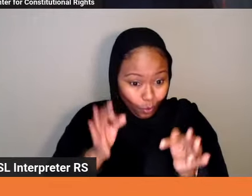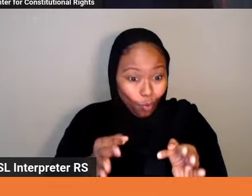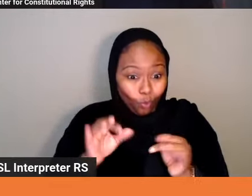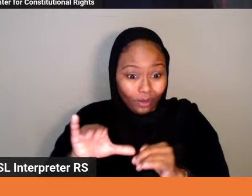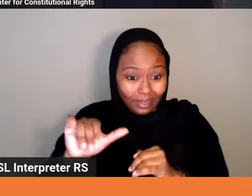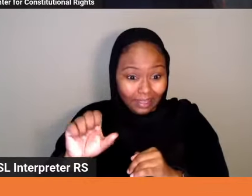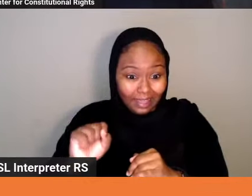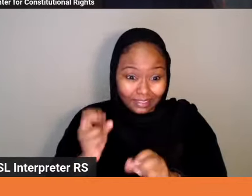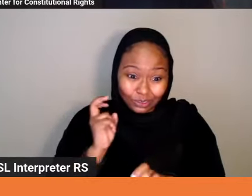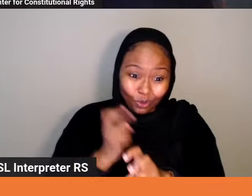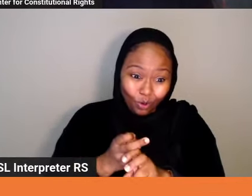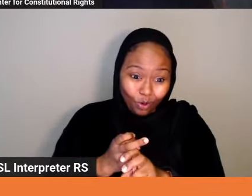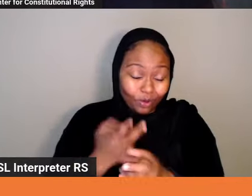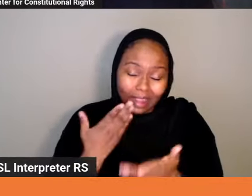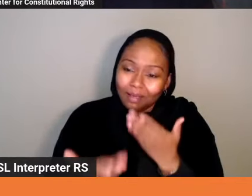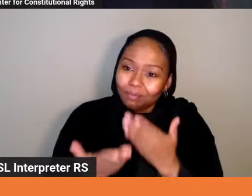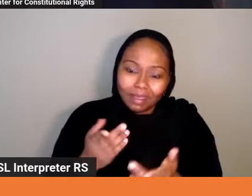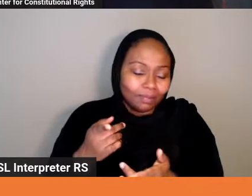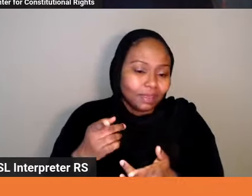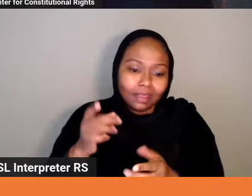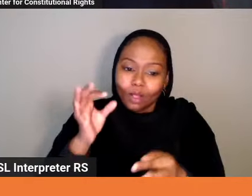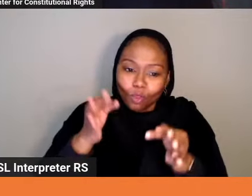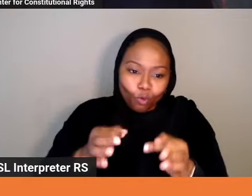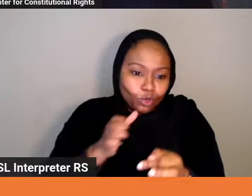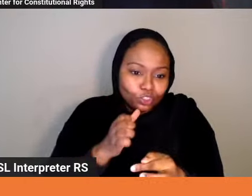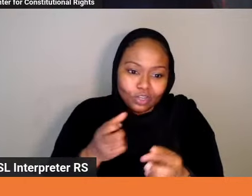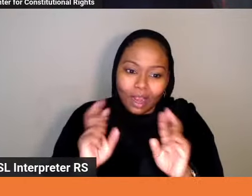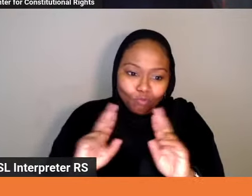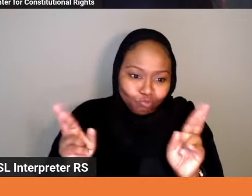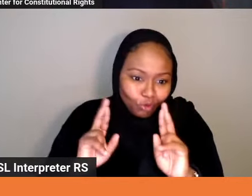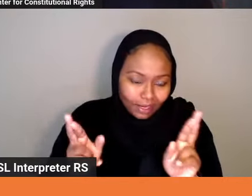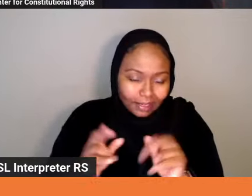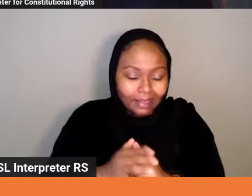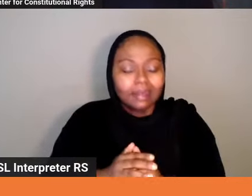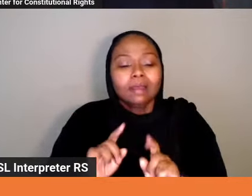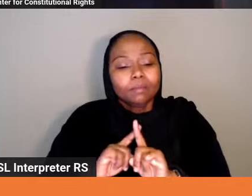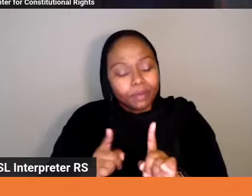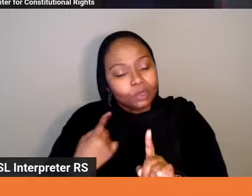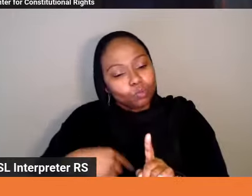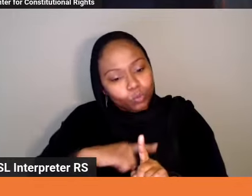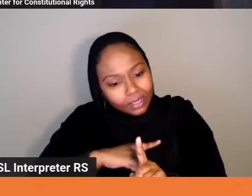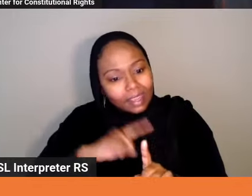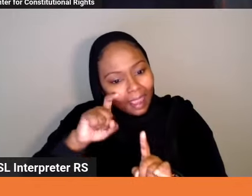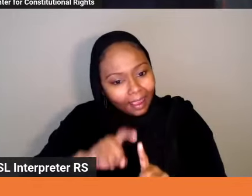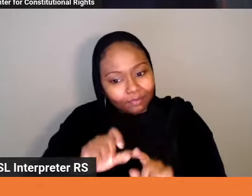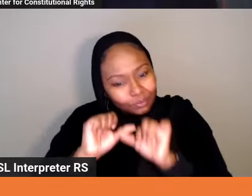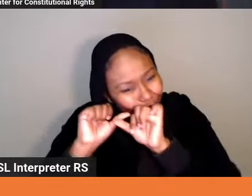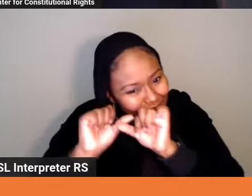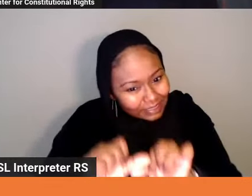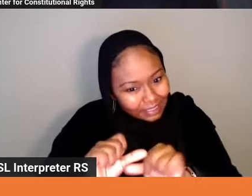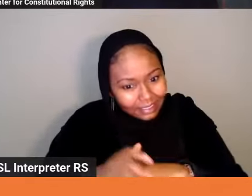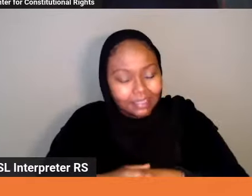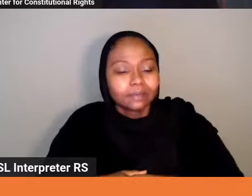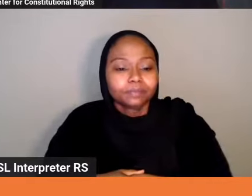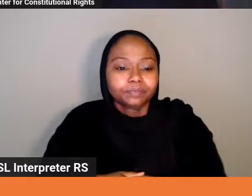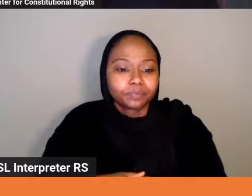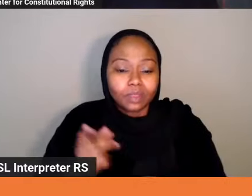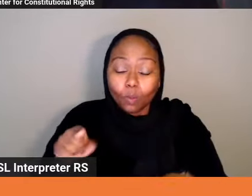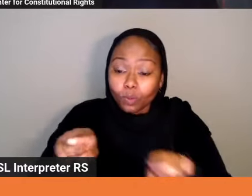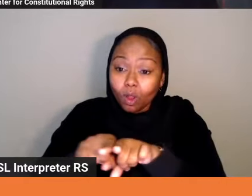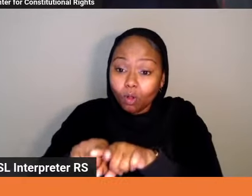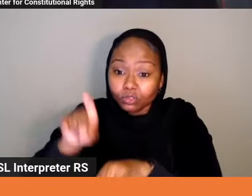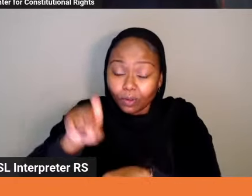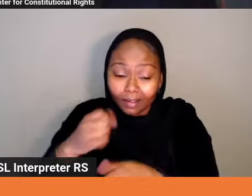ready for the kinds of cases we need to bring in order to have justice, we have to proceed. And then we also have to